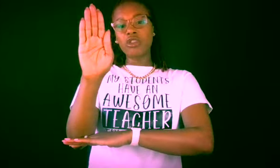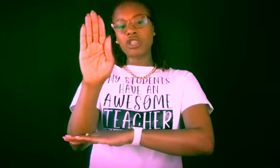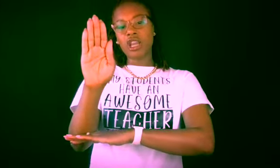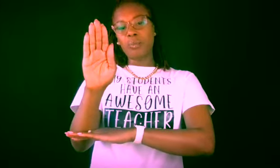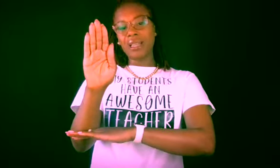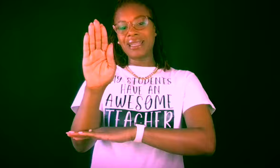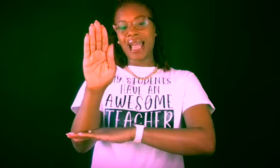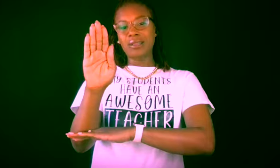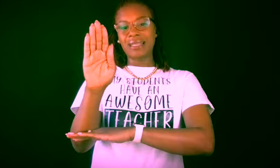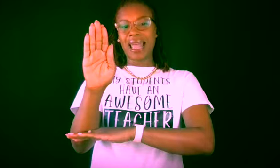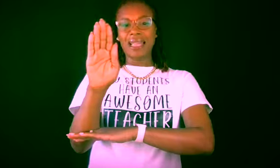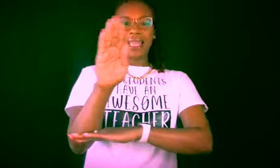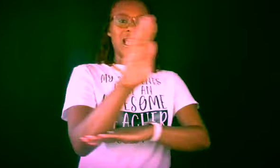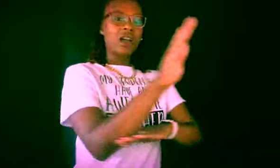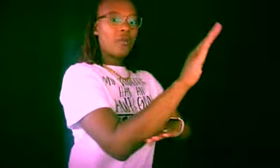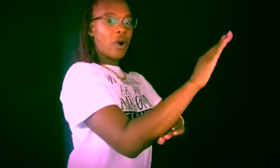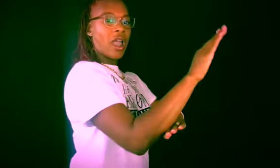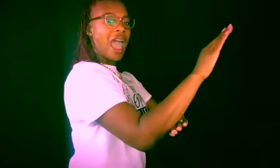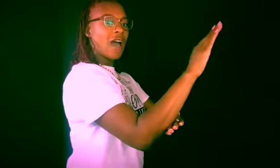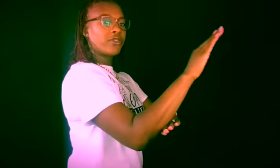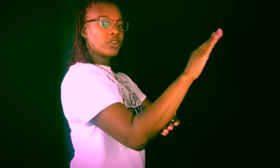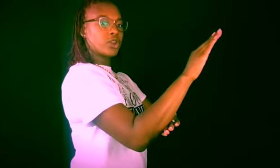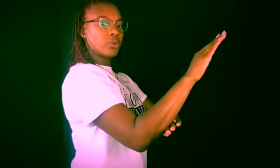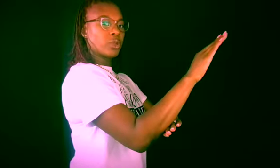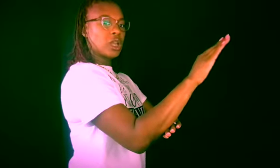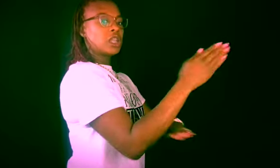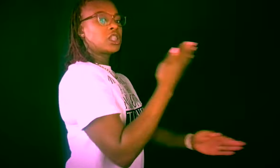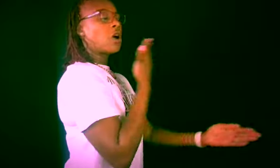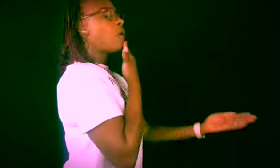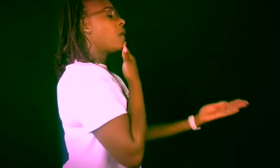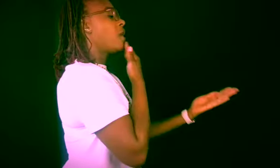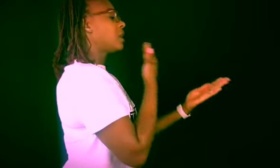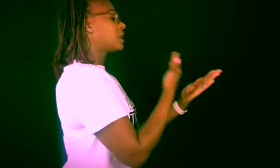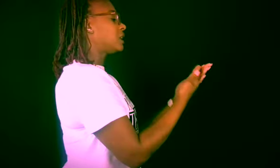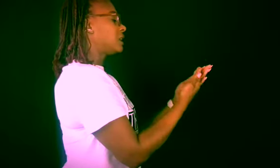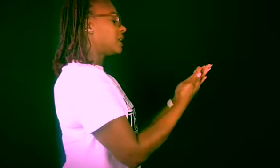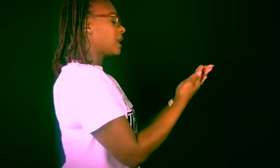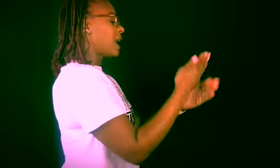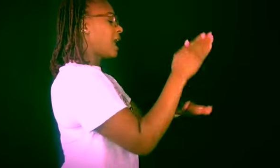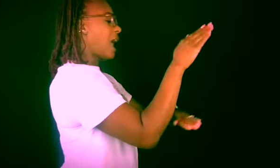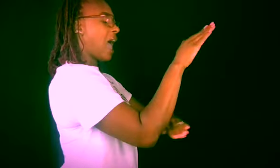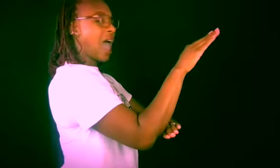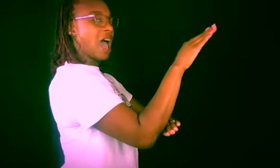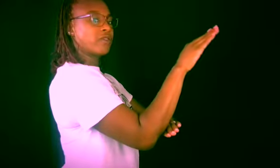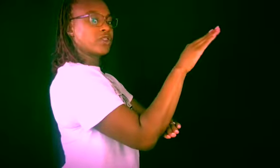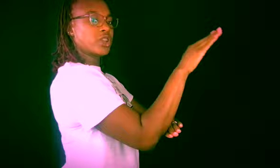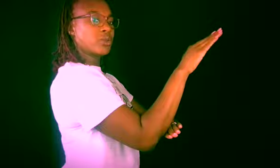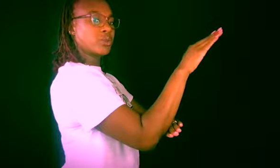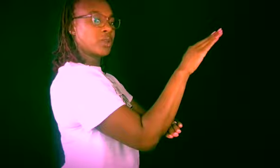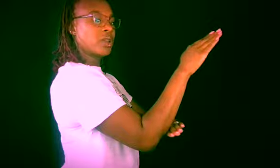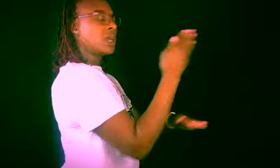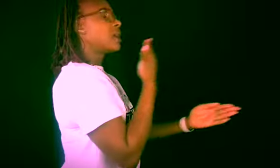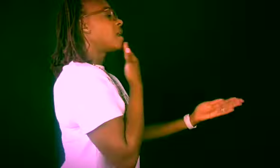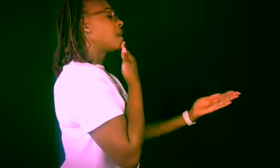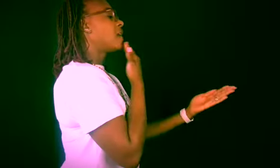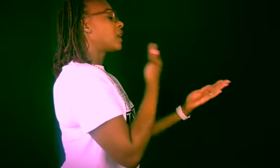going to pull it down slightly for afternoon. So good afternoon.